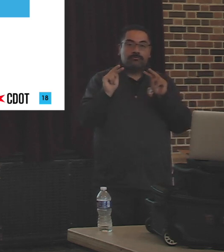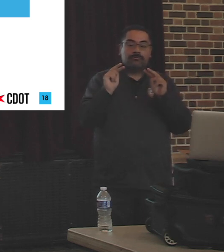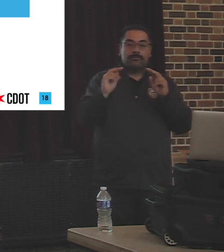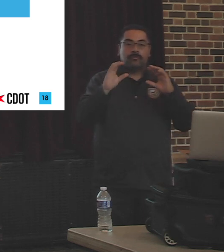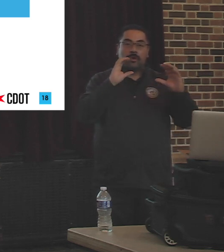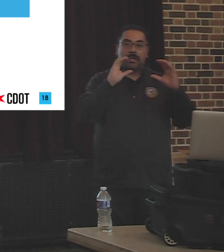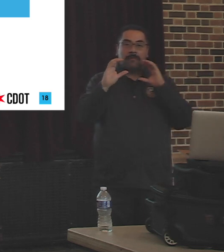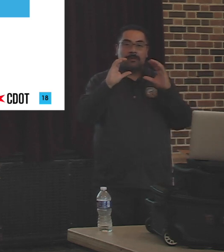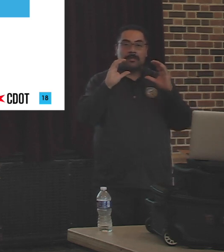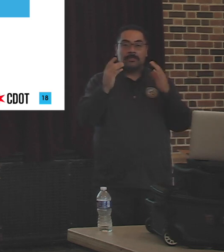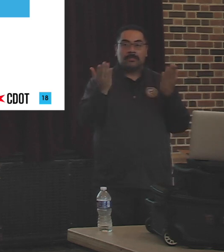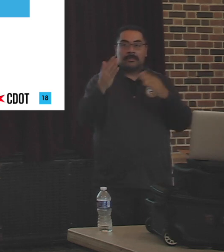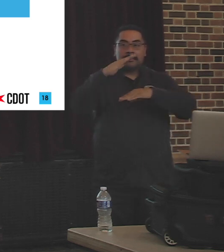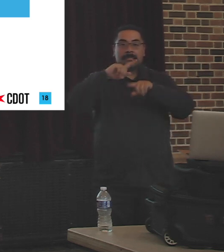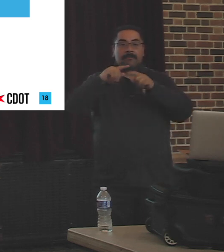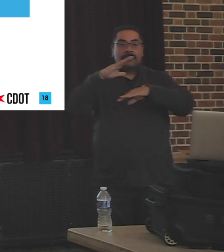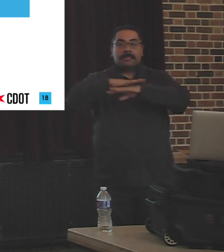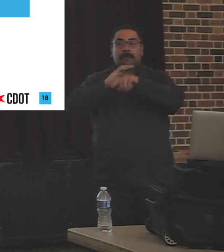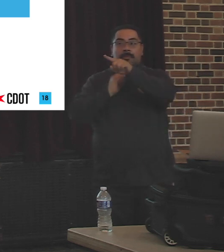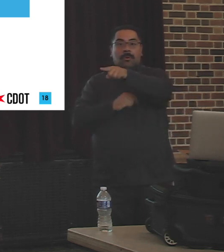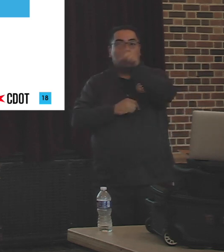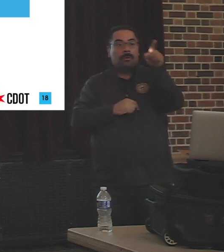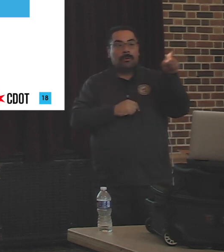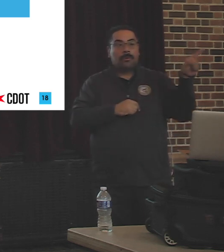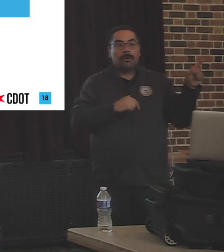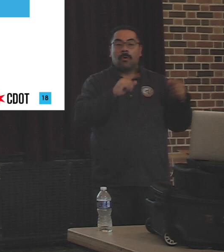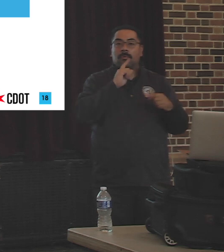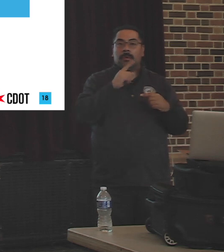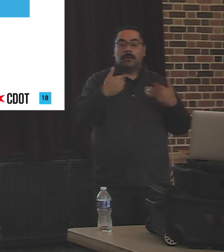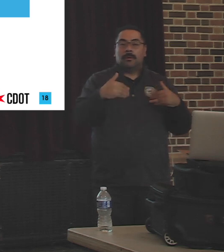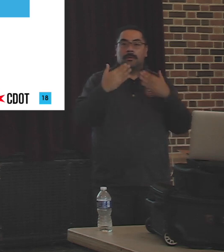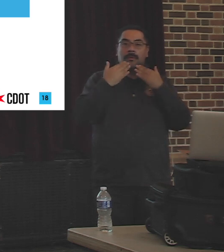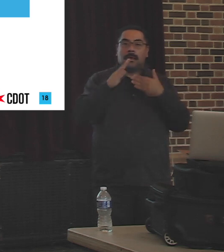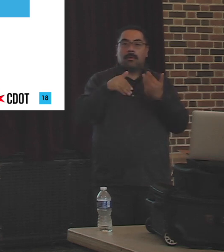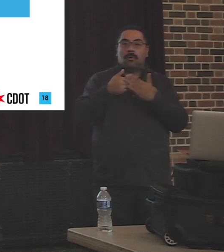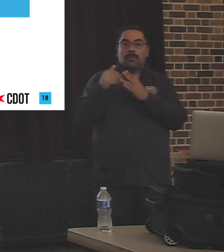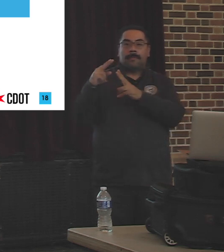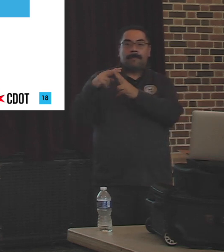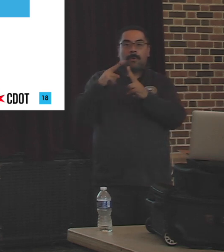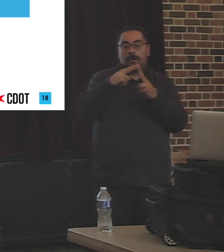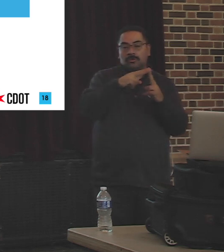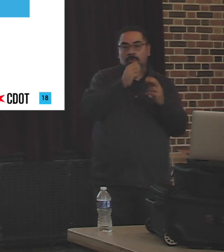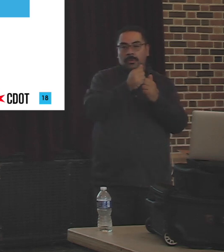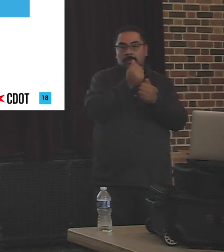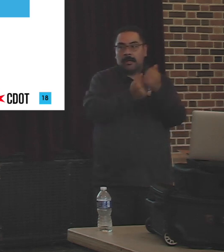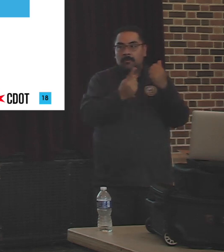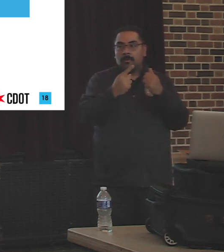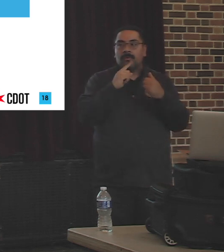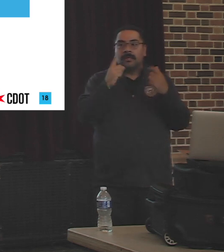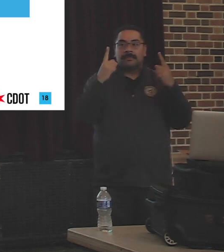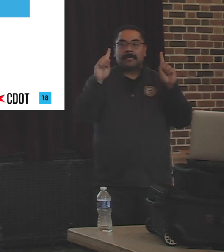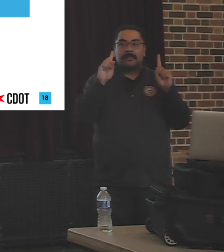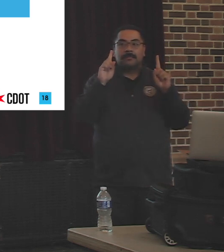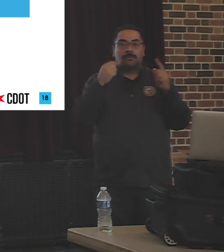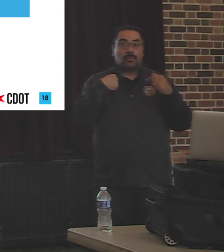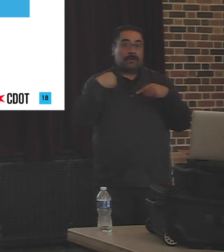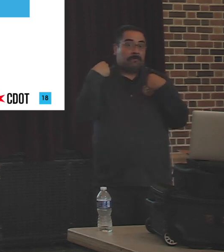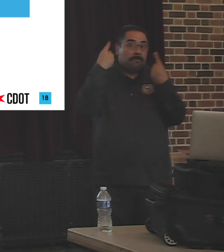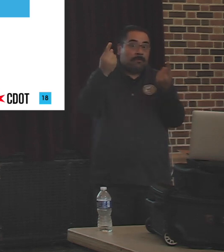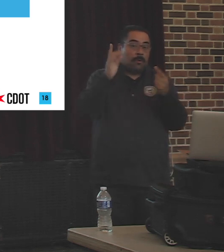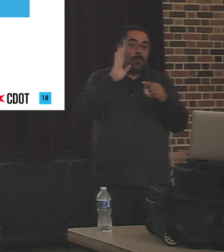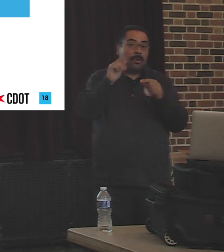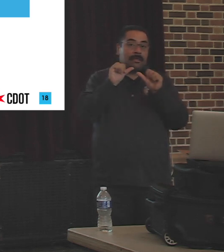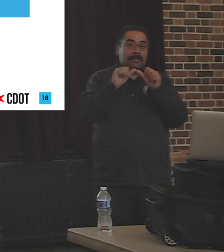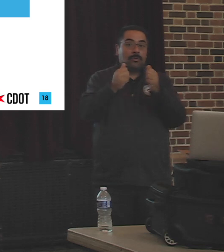at the tables, but really appreciate the partnerships with everyone. I think that's been really a key to the success that we've been having and will continue to have in the